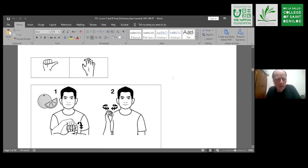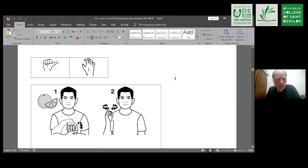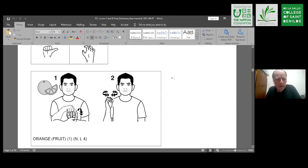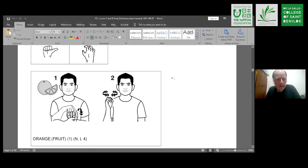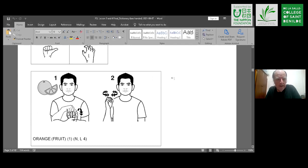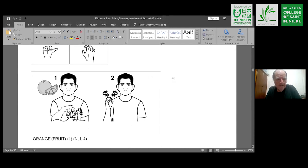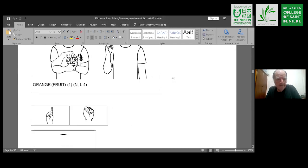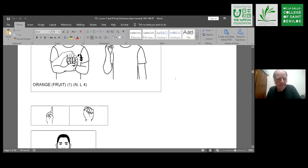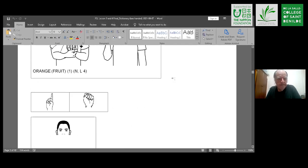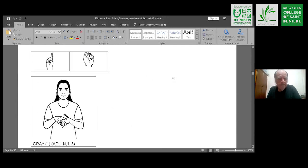Okay.